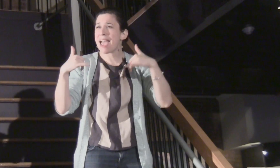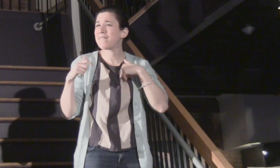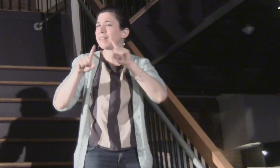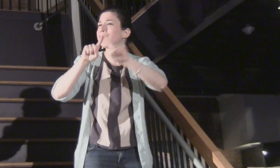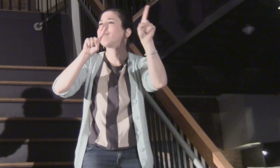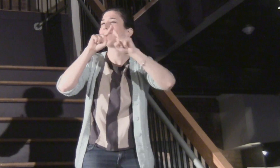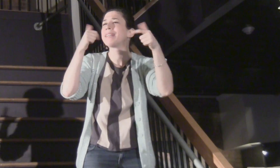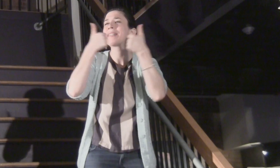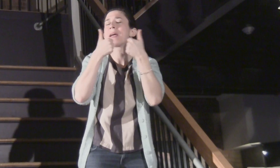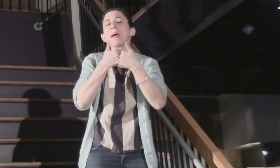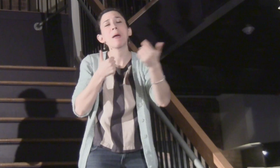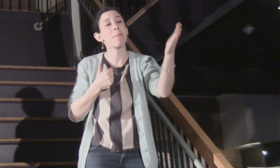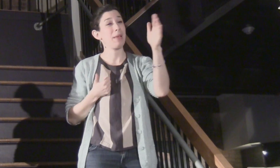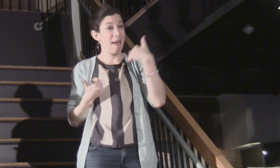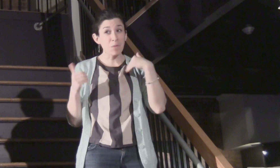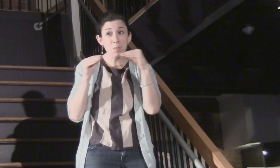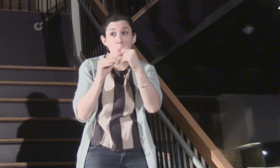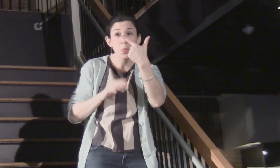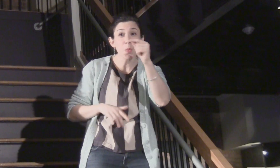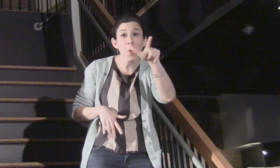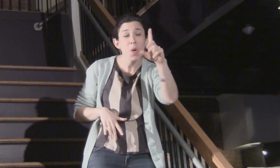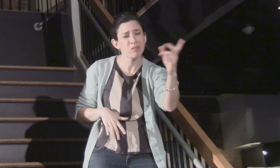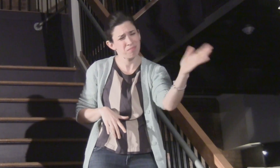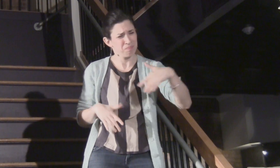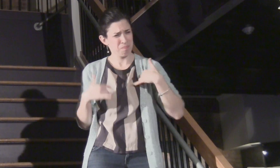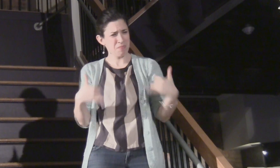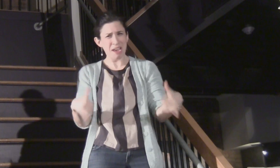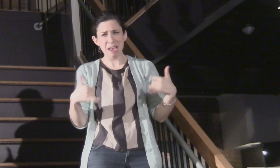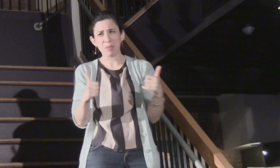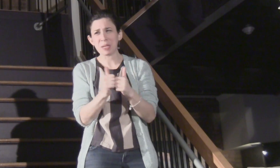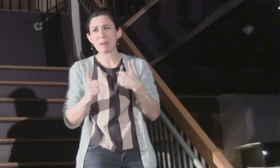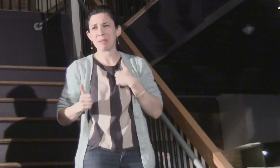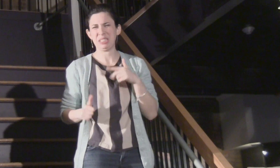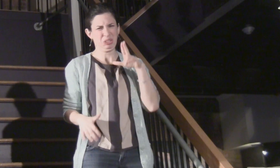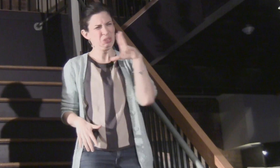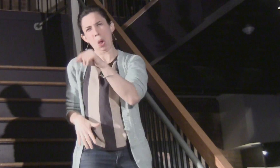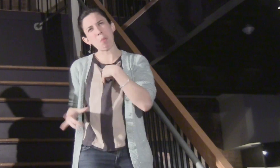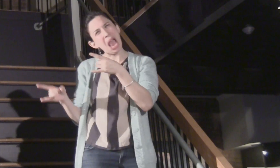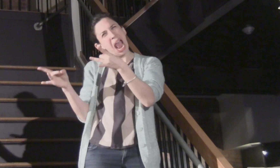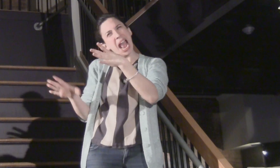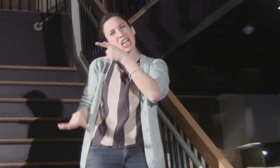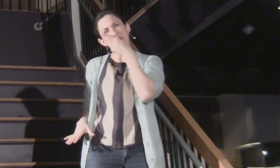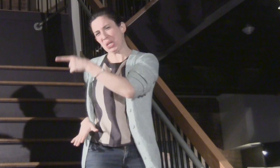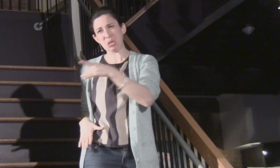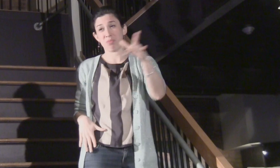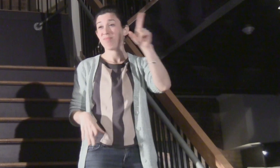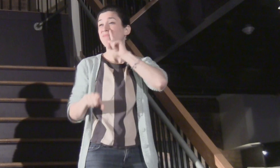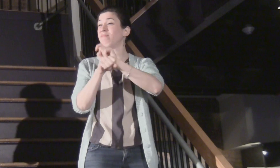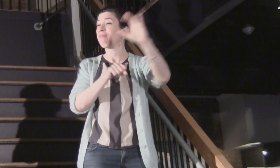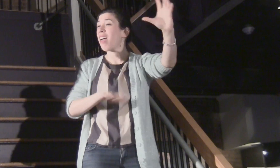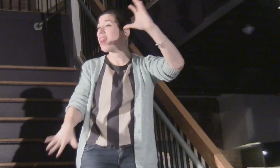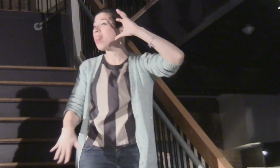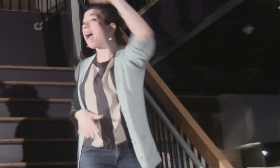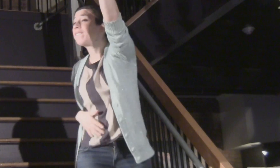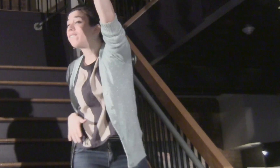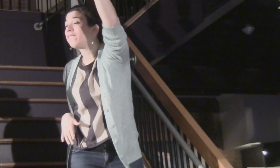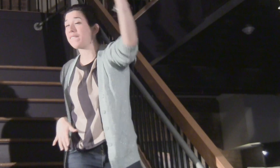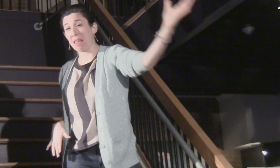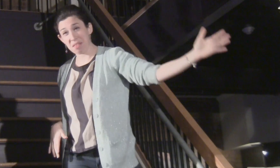hate it. He goes, let's play a different game. You have more gold? Let's play some more. He says, no, I hate you. And he